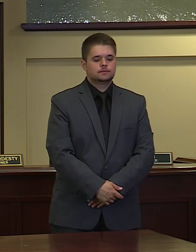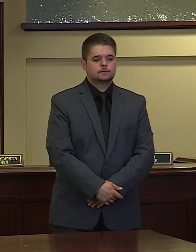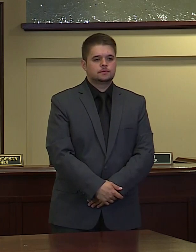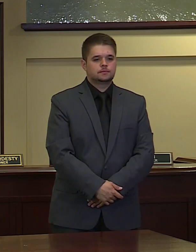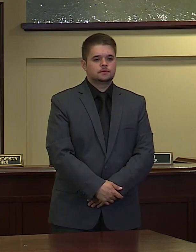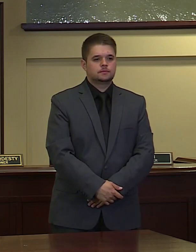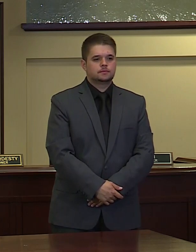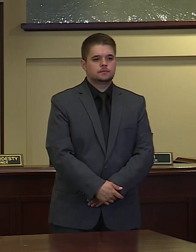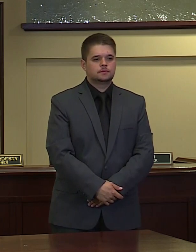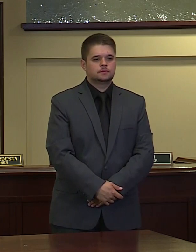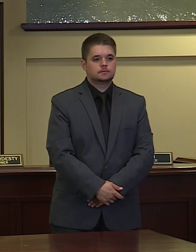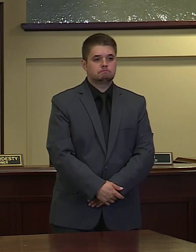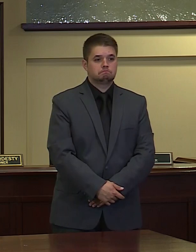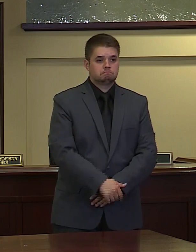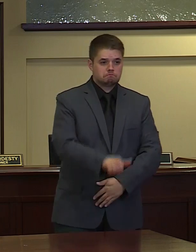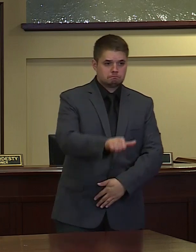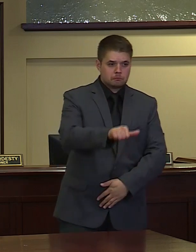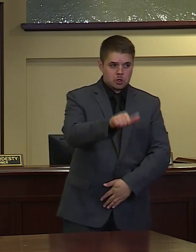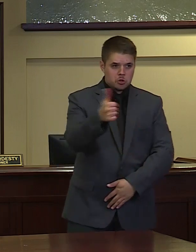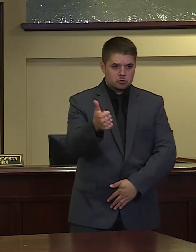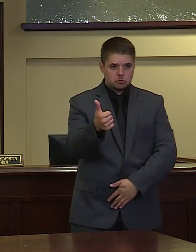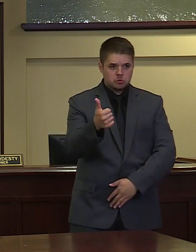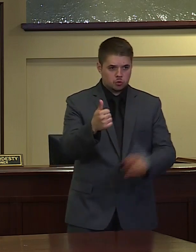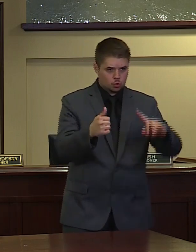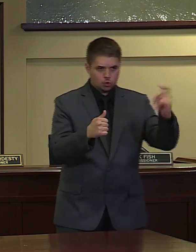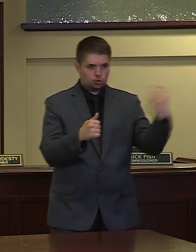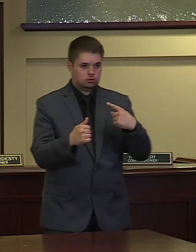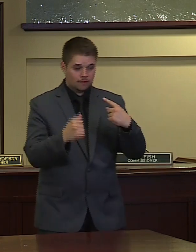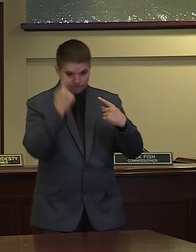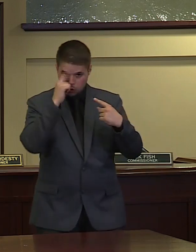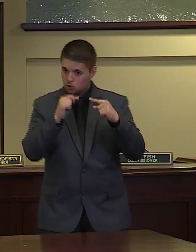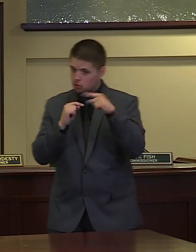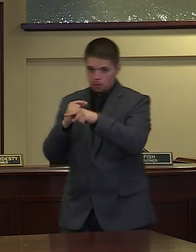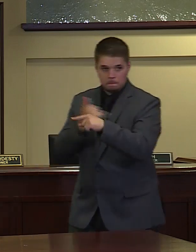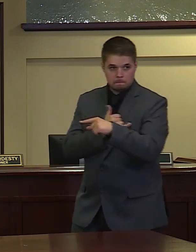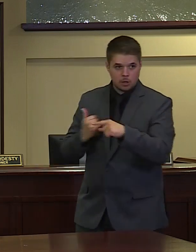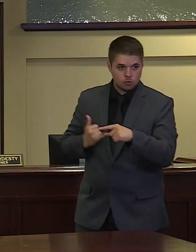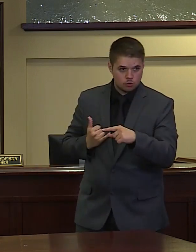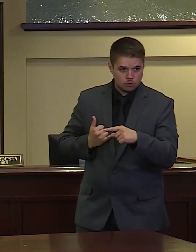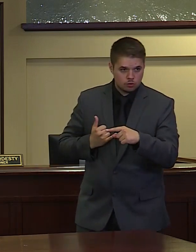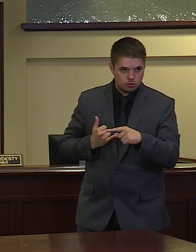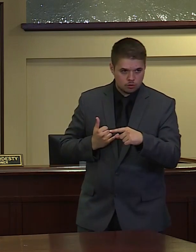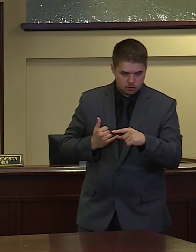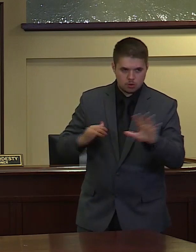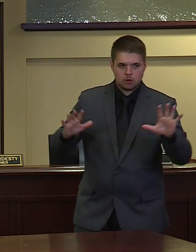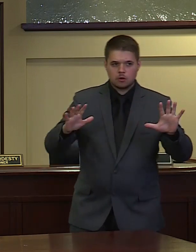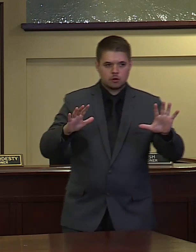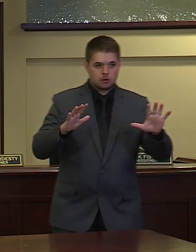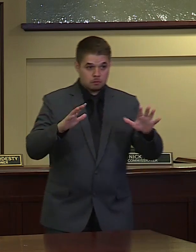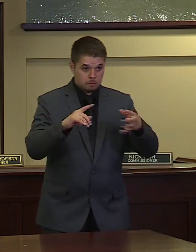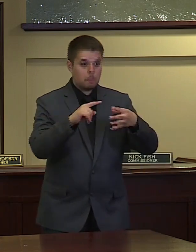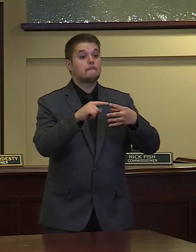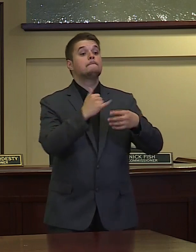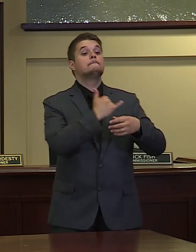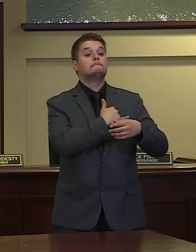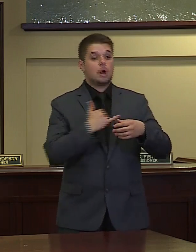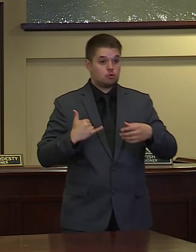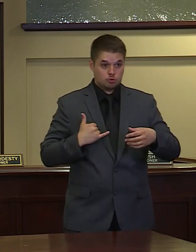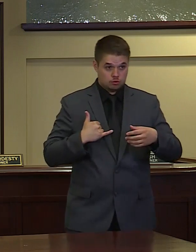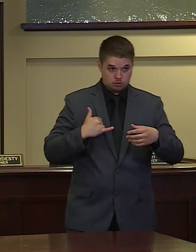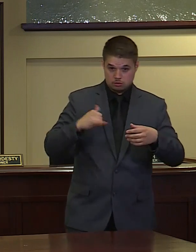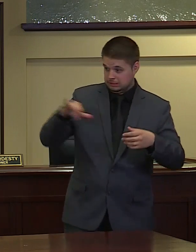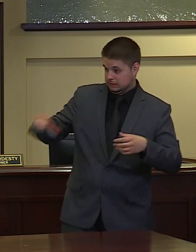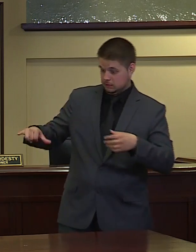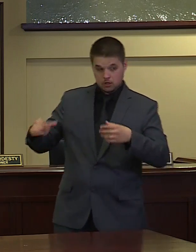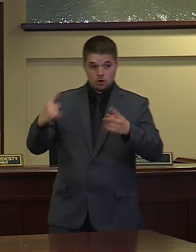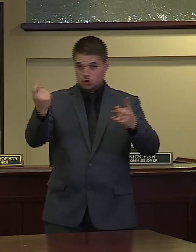All right, does anyone else have any questions for Mayor Wheeler or anyone else? And what we'll do is once we get one person up here, if you have questions for them,